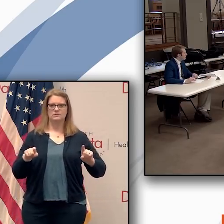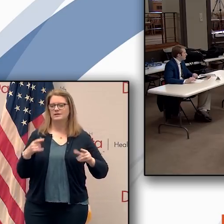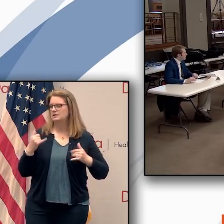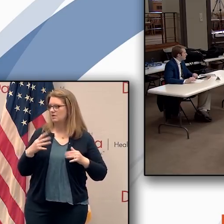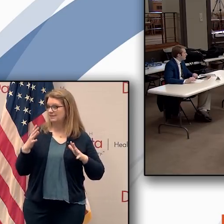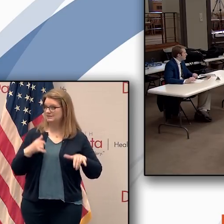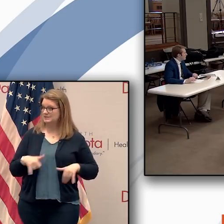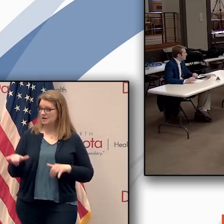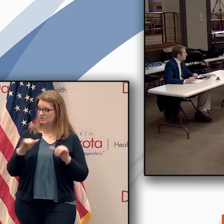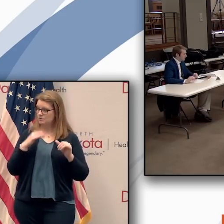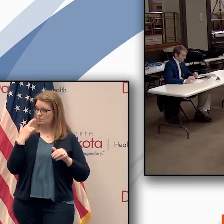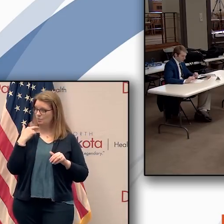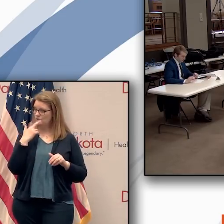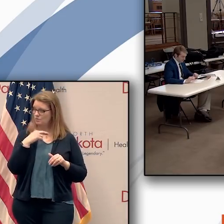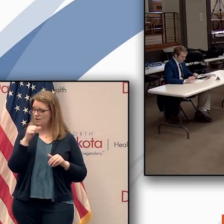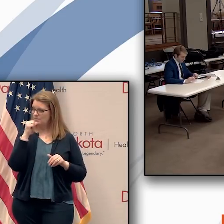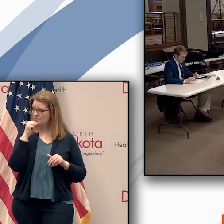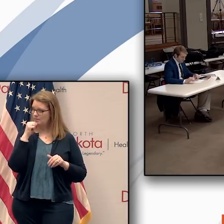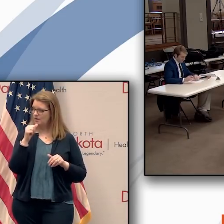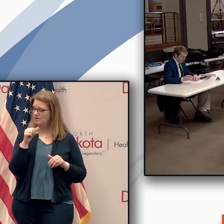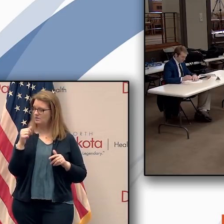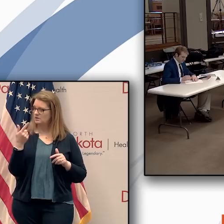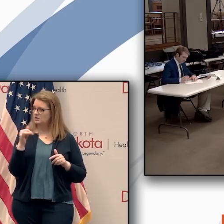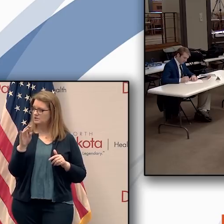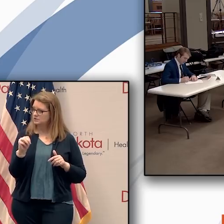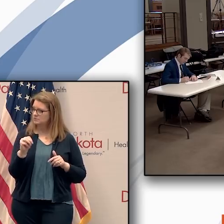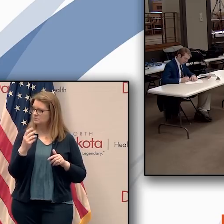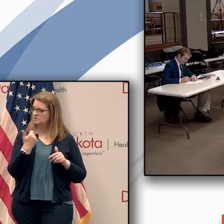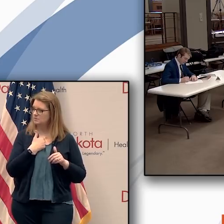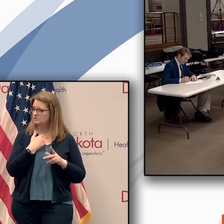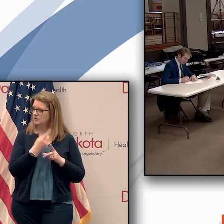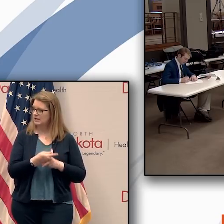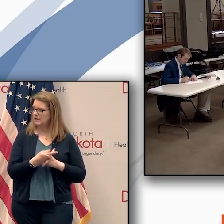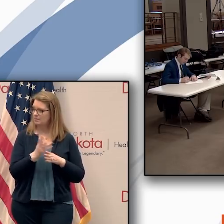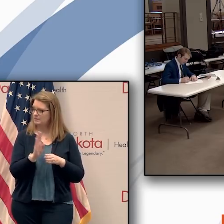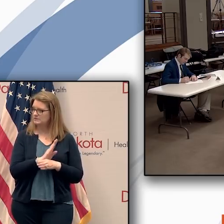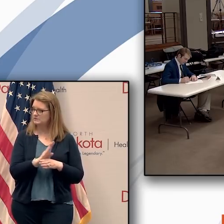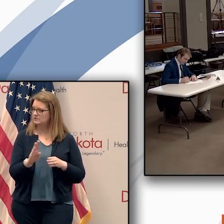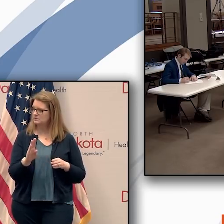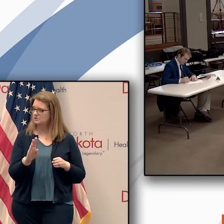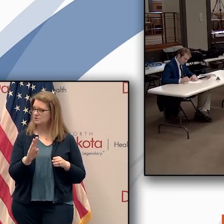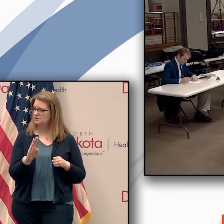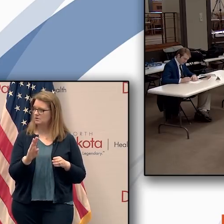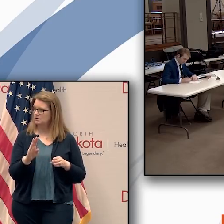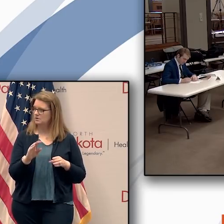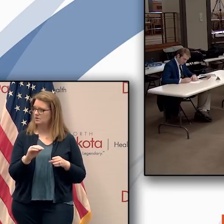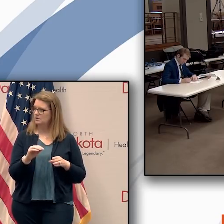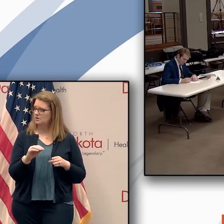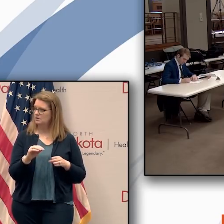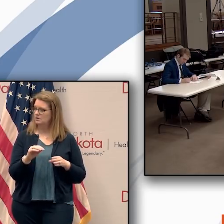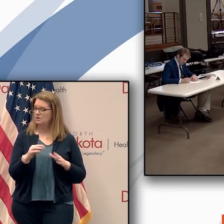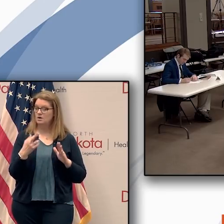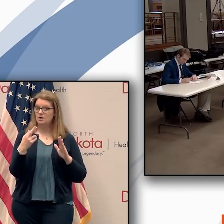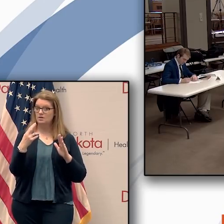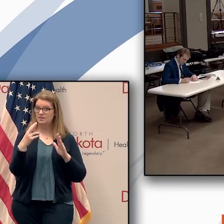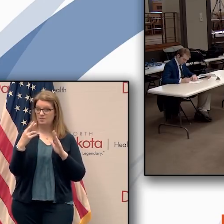restaurants, bars, fitness clubs, personal care businesses, are those rules that they would have